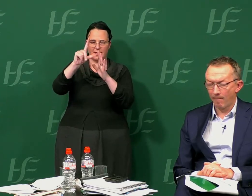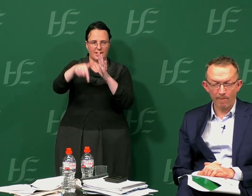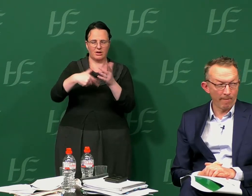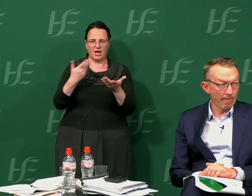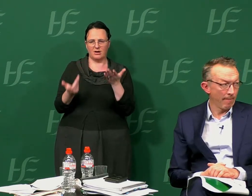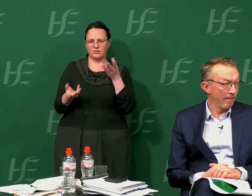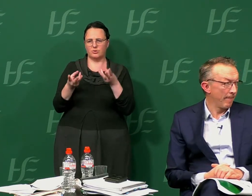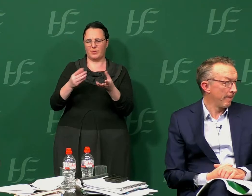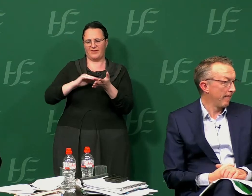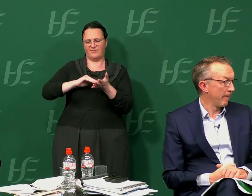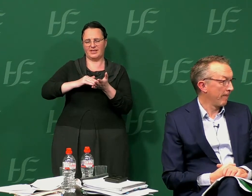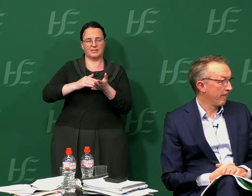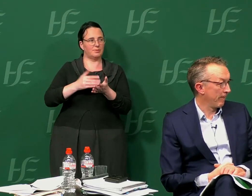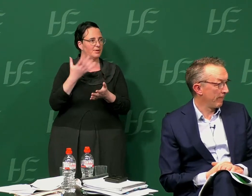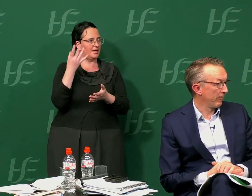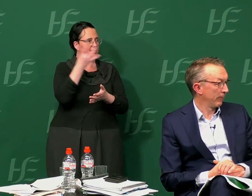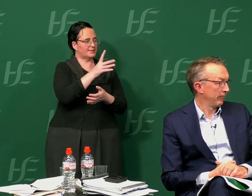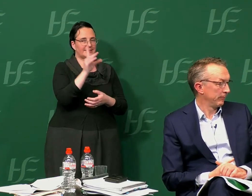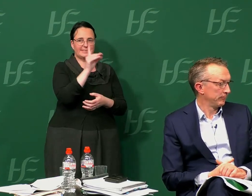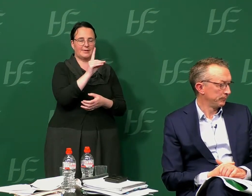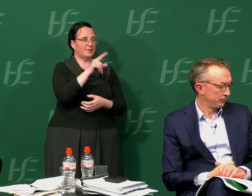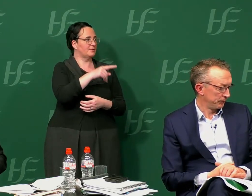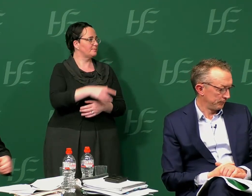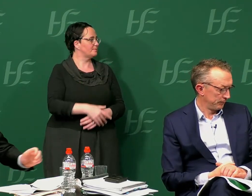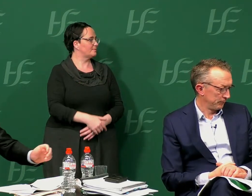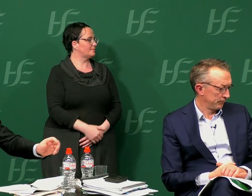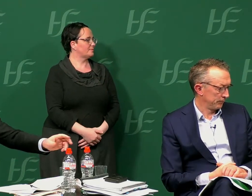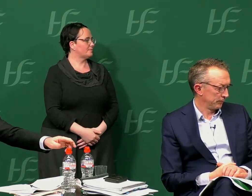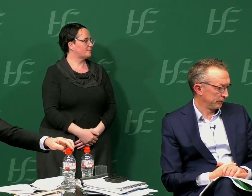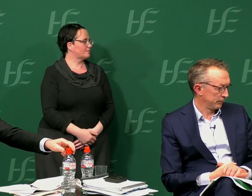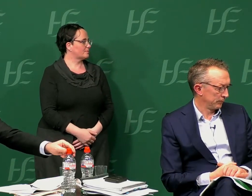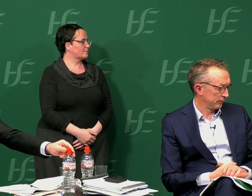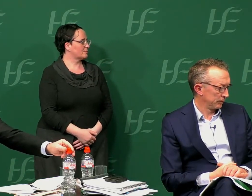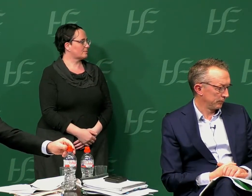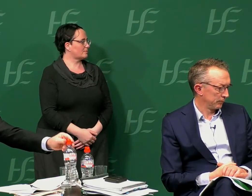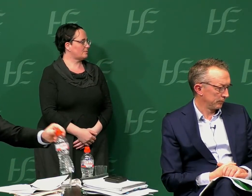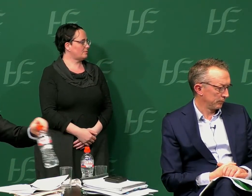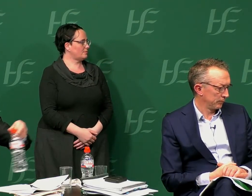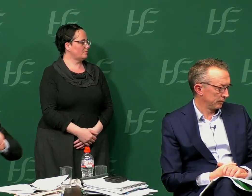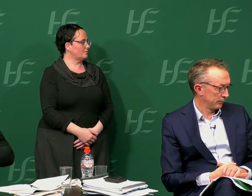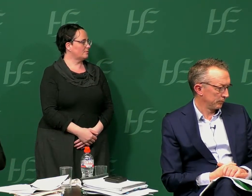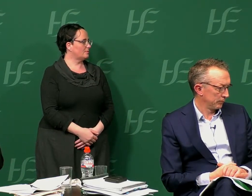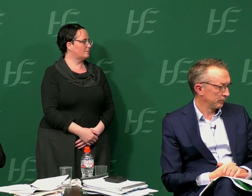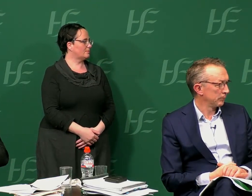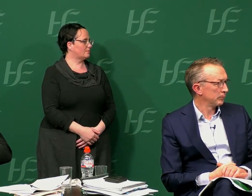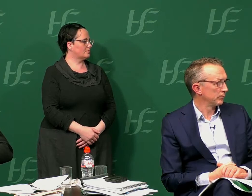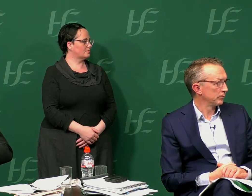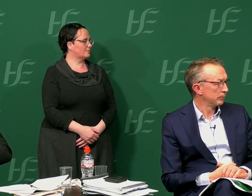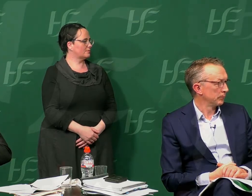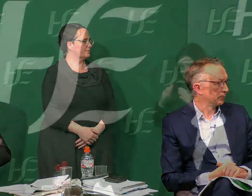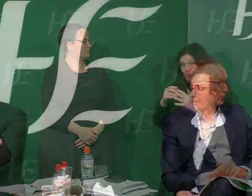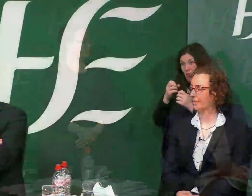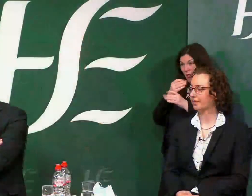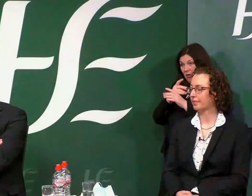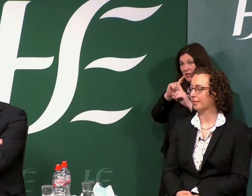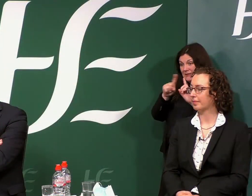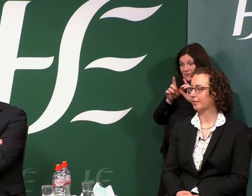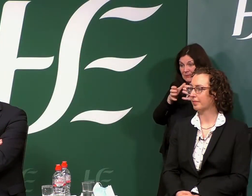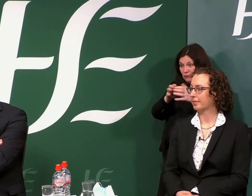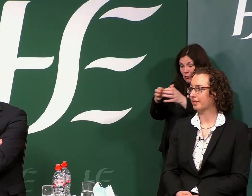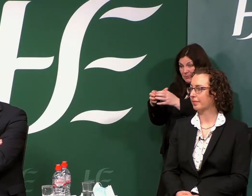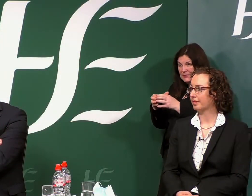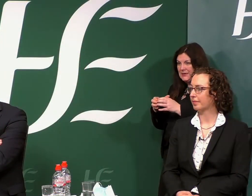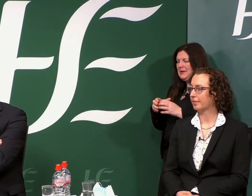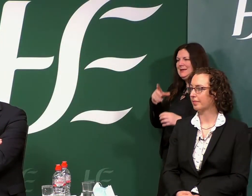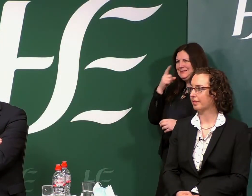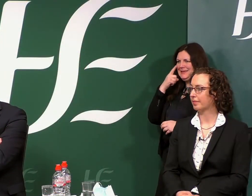that fixed? I might just ask Damien, he might be in a touch with him. So our focus, I suppose, just to be clear, across all the channels between now and Christmas is those groups that are identified as